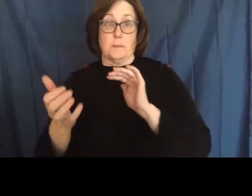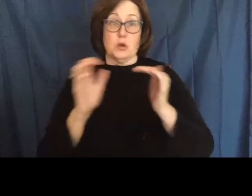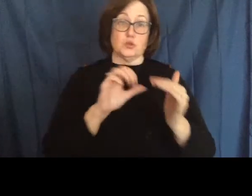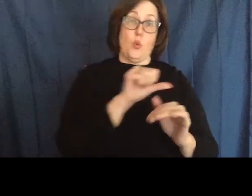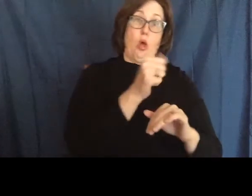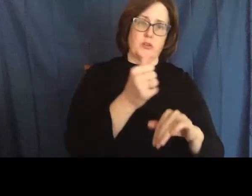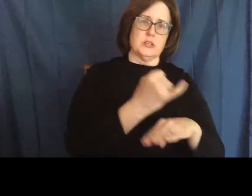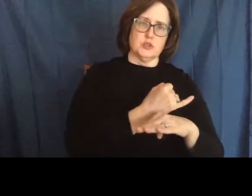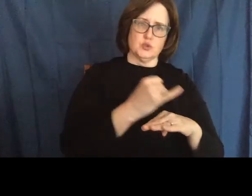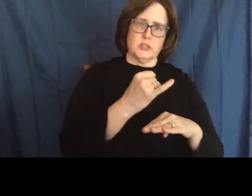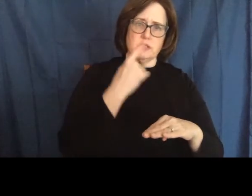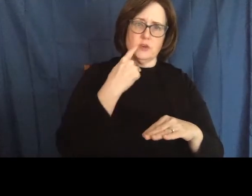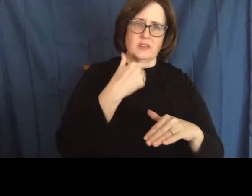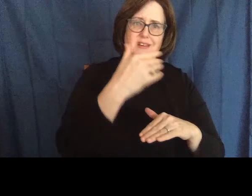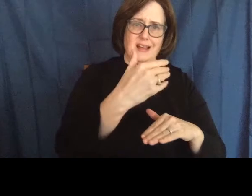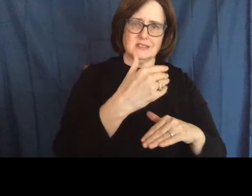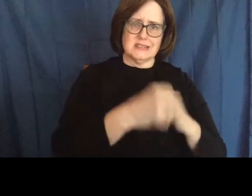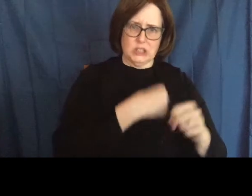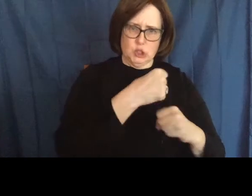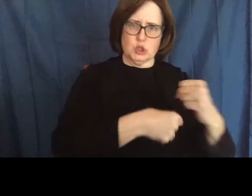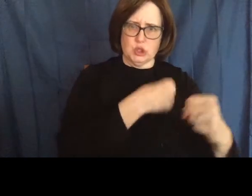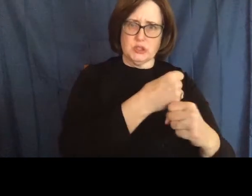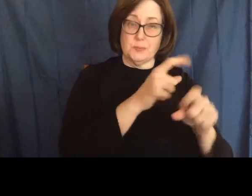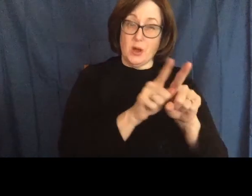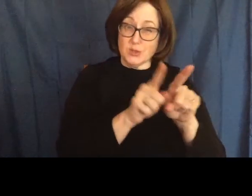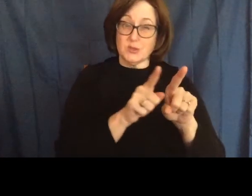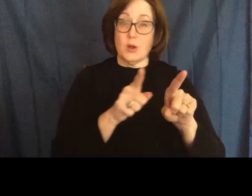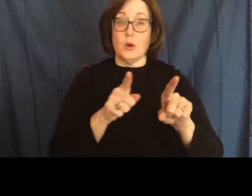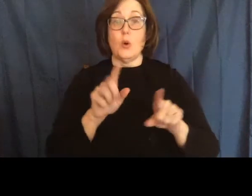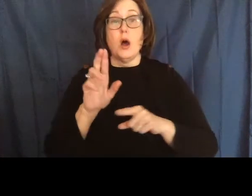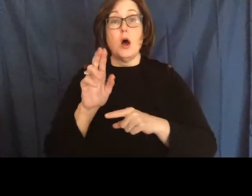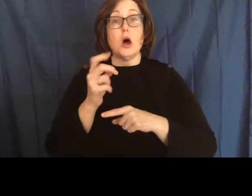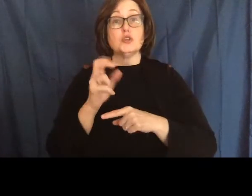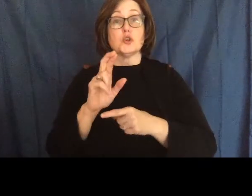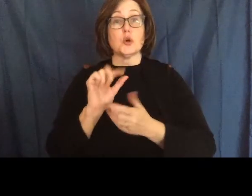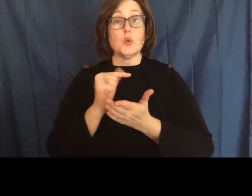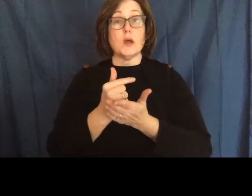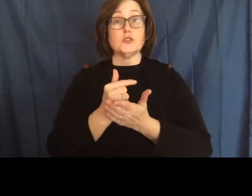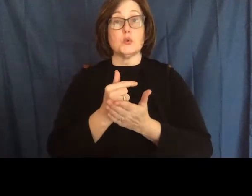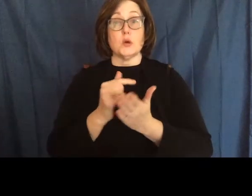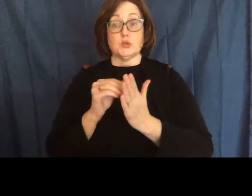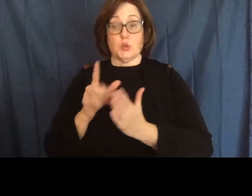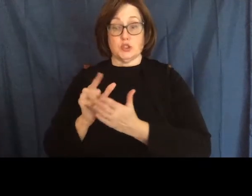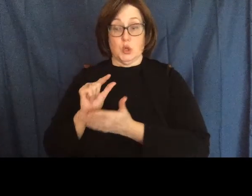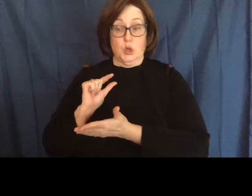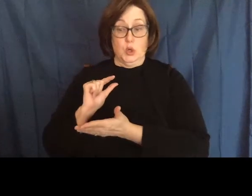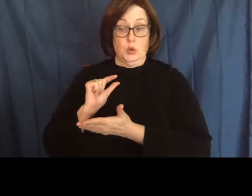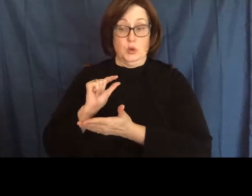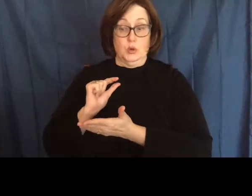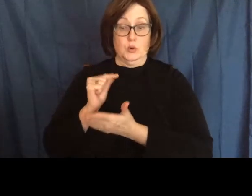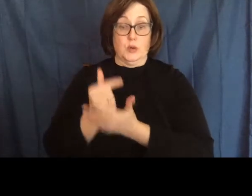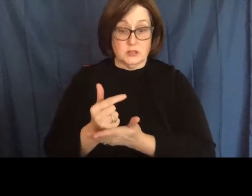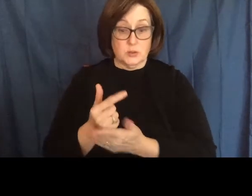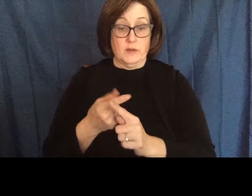But at the same time, we're seeing fewer than 3% of undergraduates coming out of college with degrees or coming out of